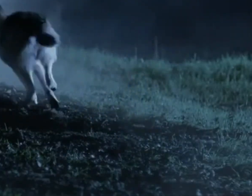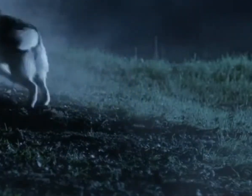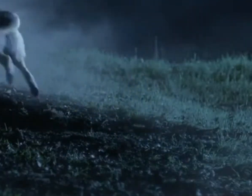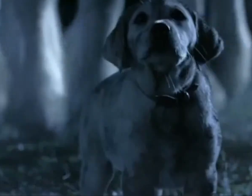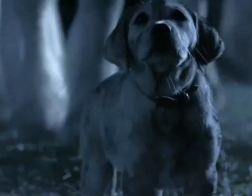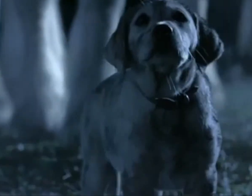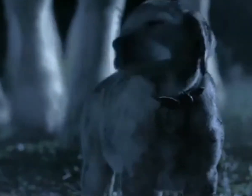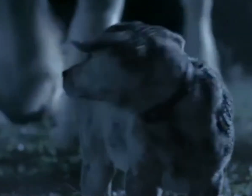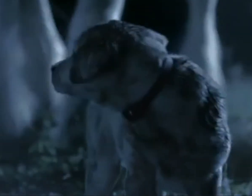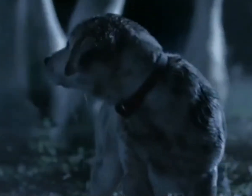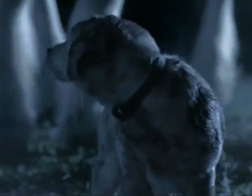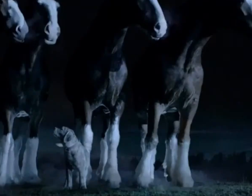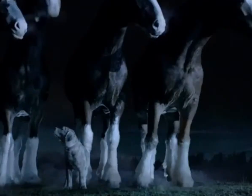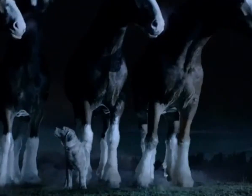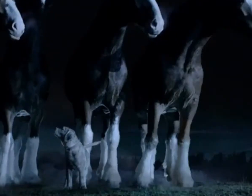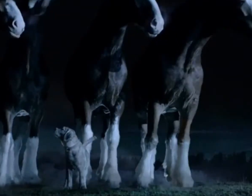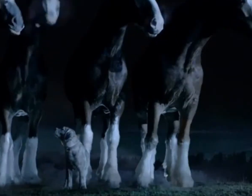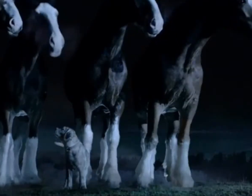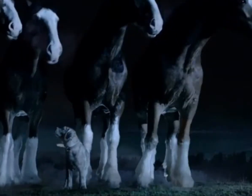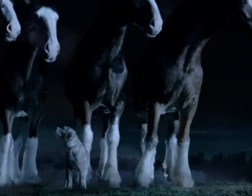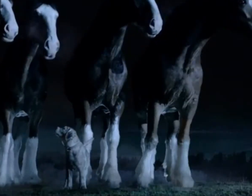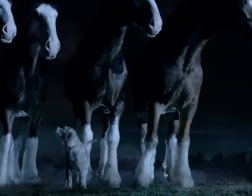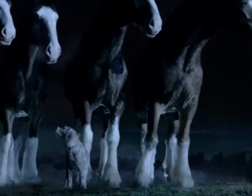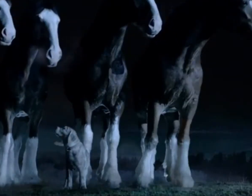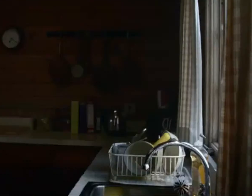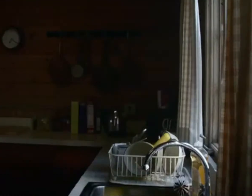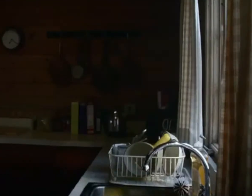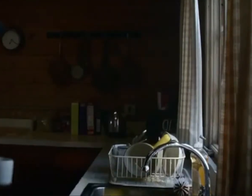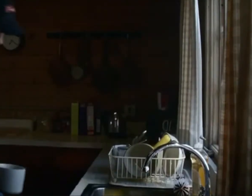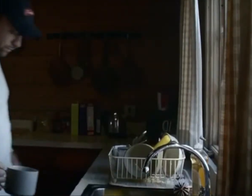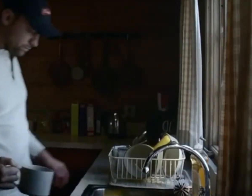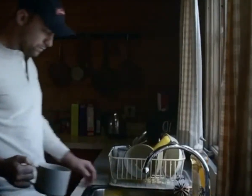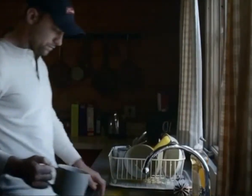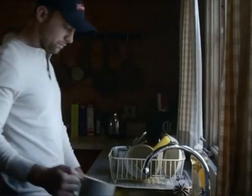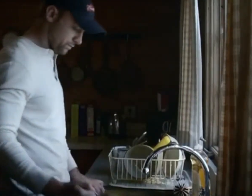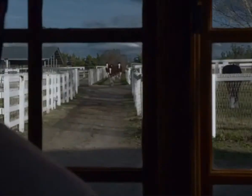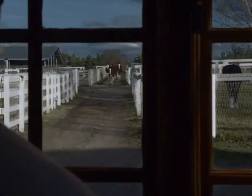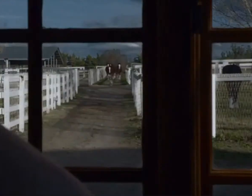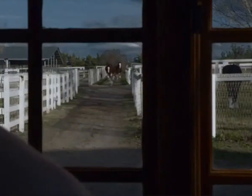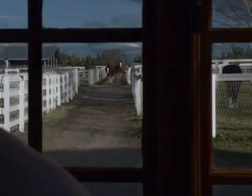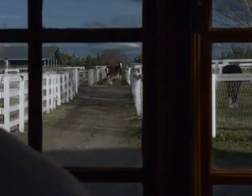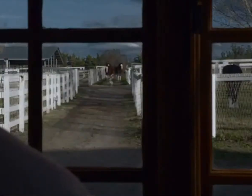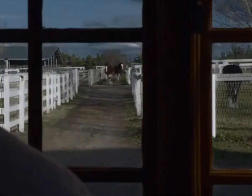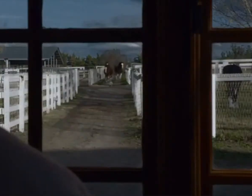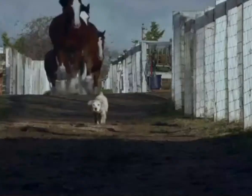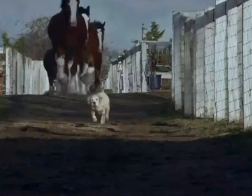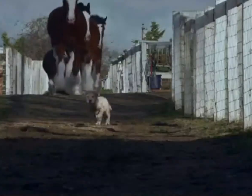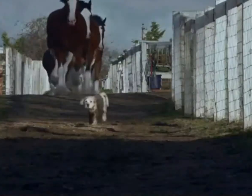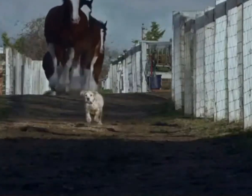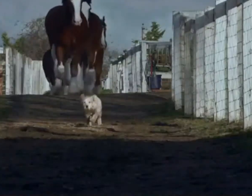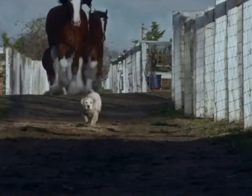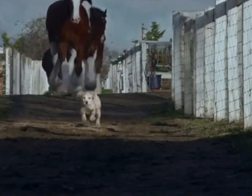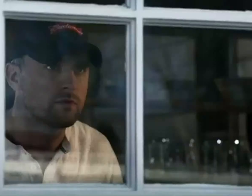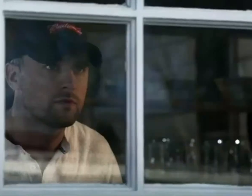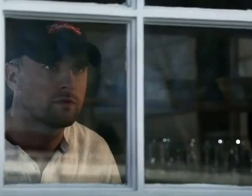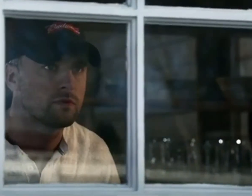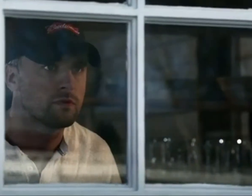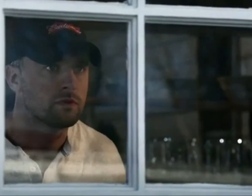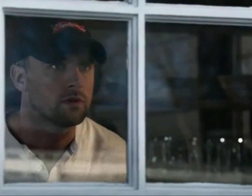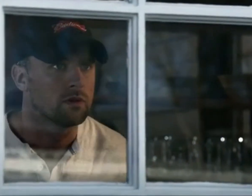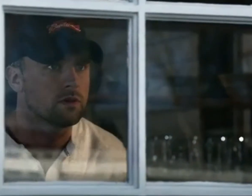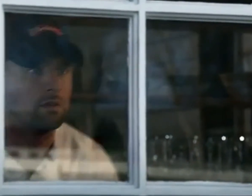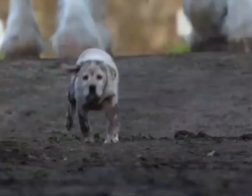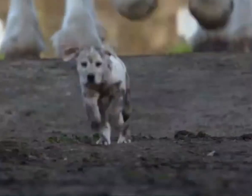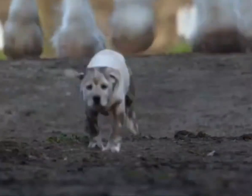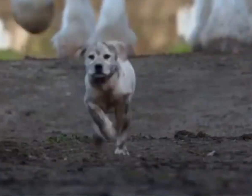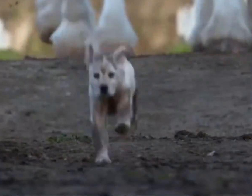A herd of horses approaches as the wolf turns tail. The man at a kitchen window with a stunned look as the pup, muddied and wet, leads the horses